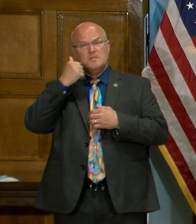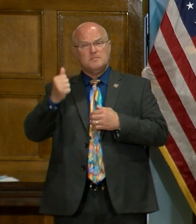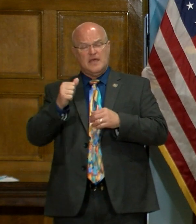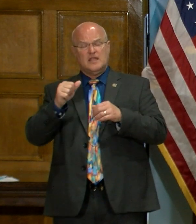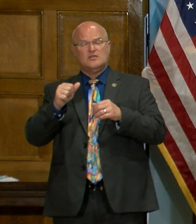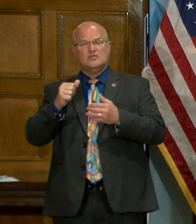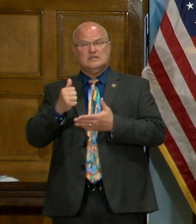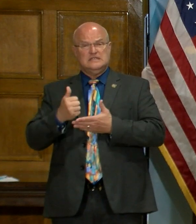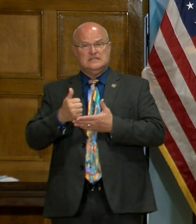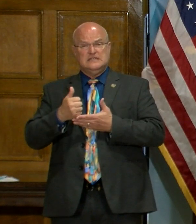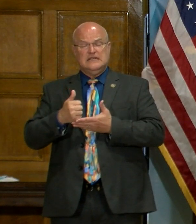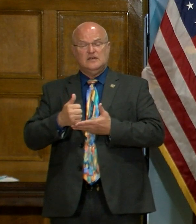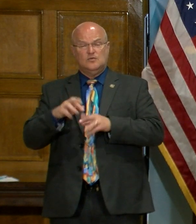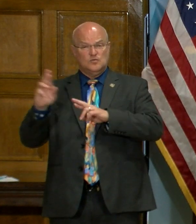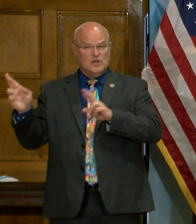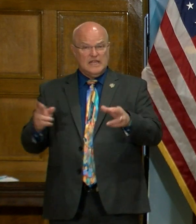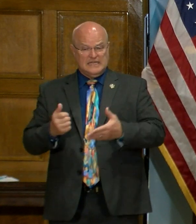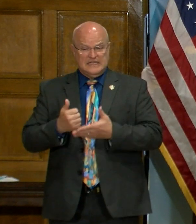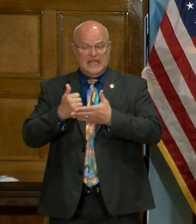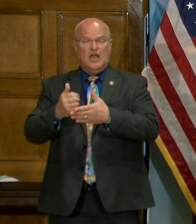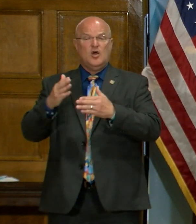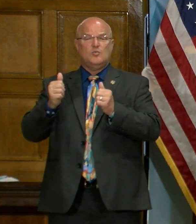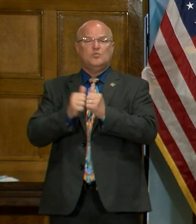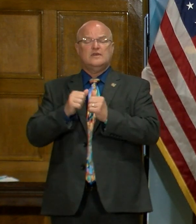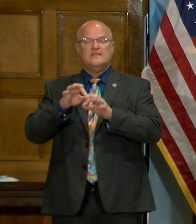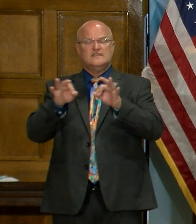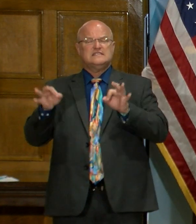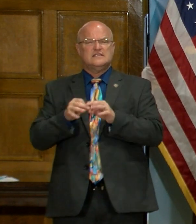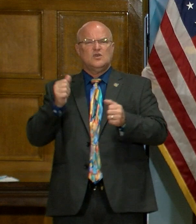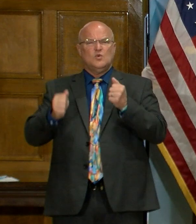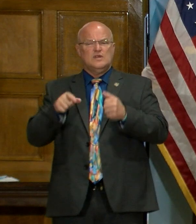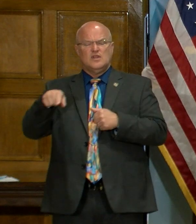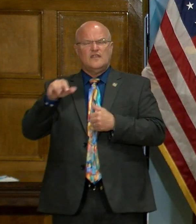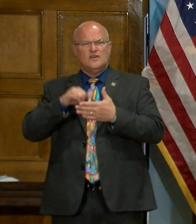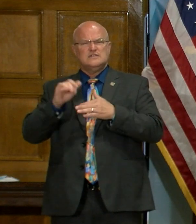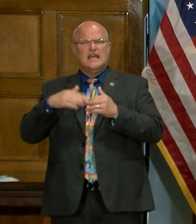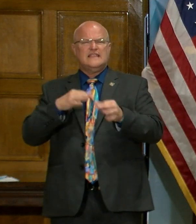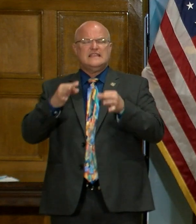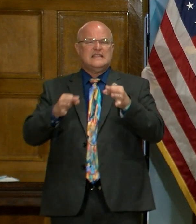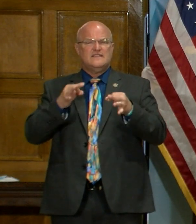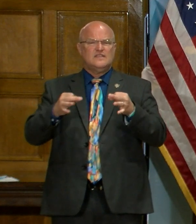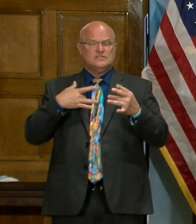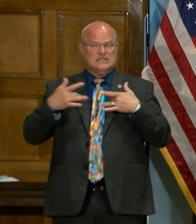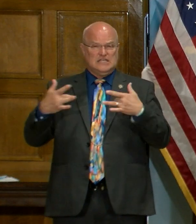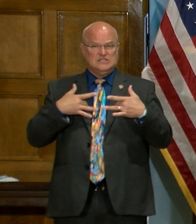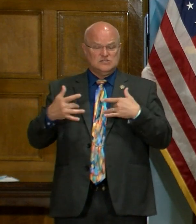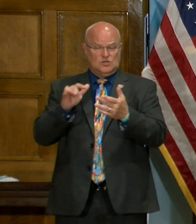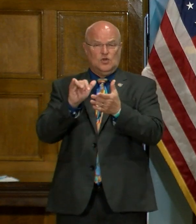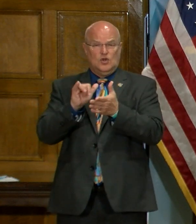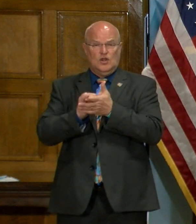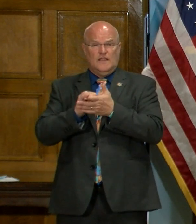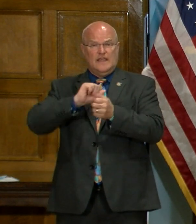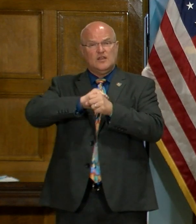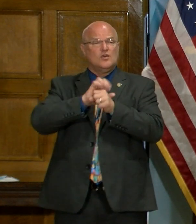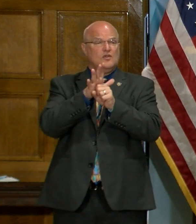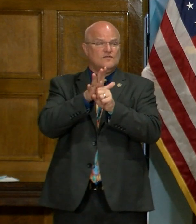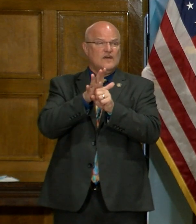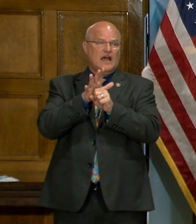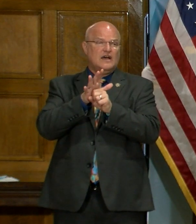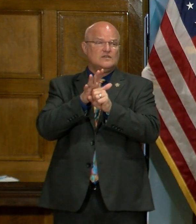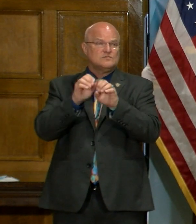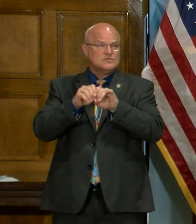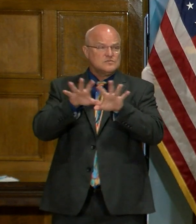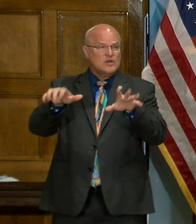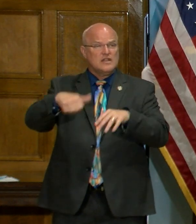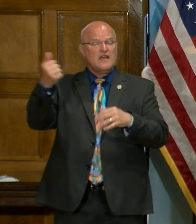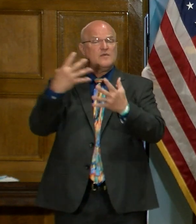close proximity to other facilities. Which facilities are those? And then is there a concern that coronavirus could be spread